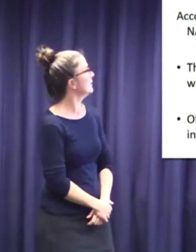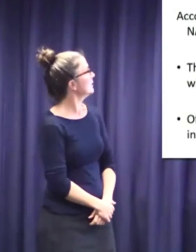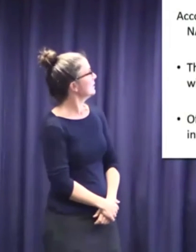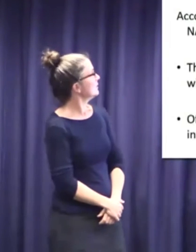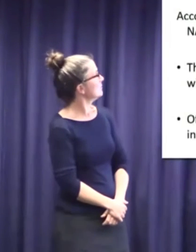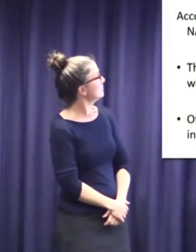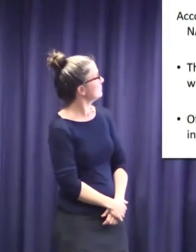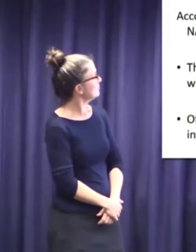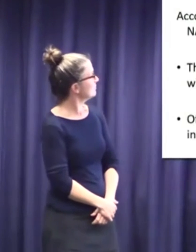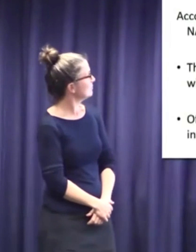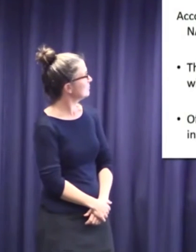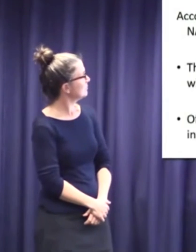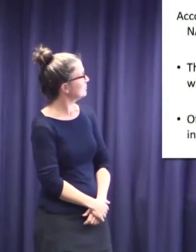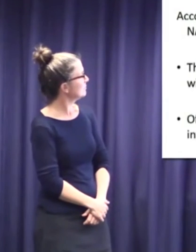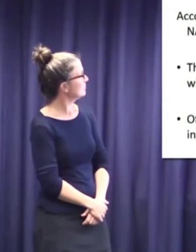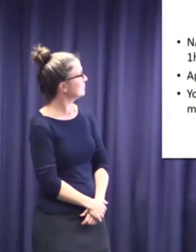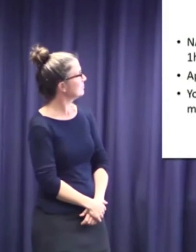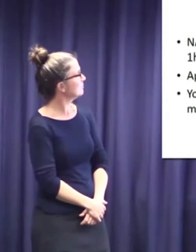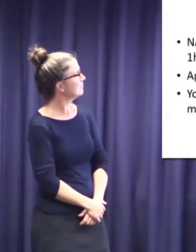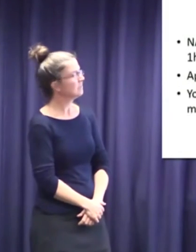And that's just those numbers that I mentioned.